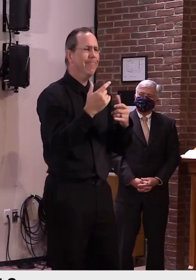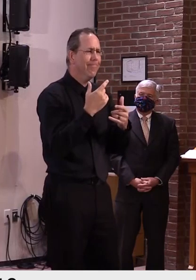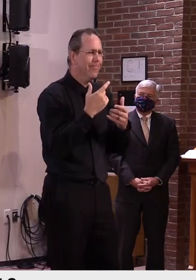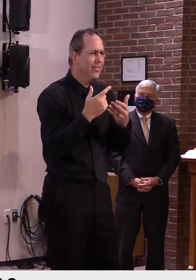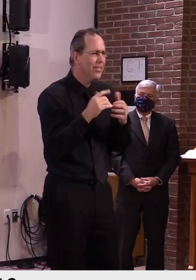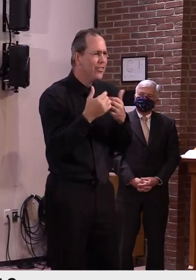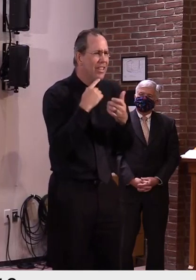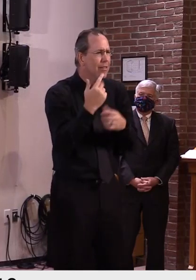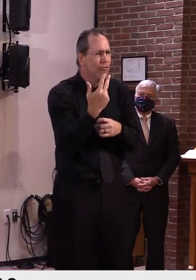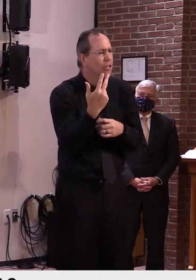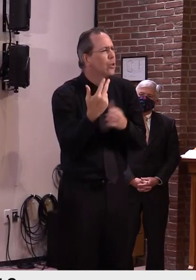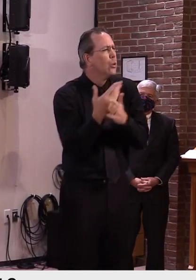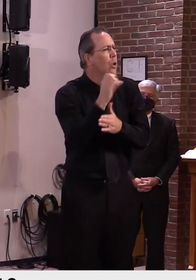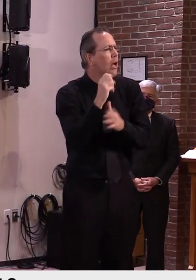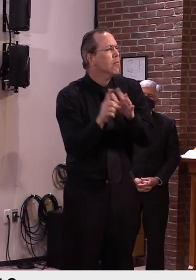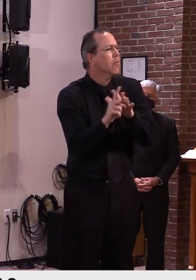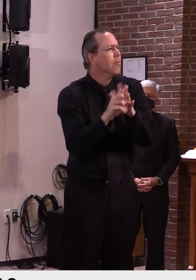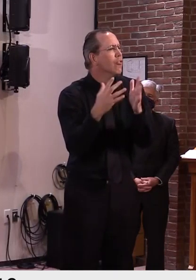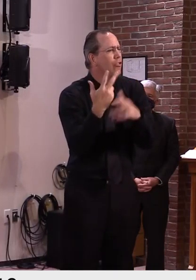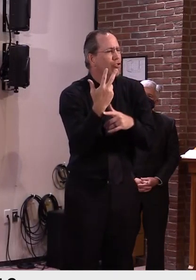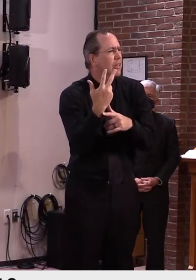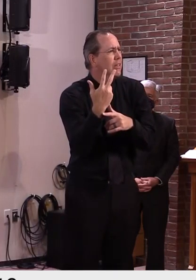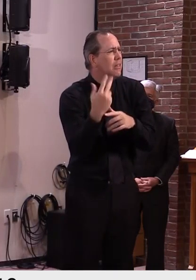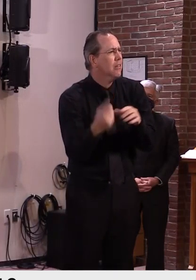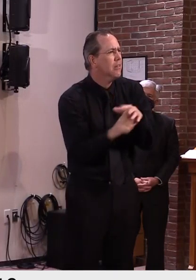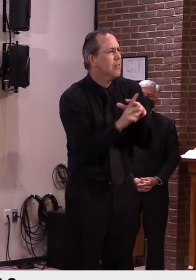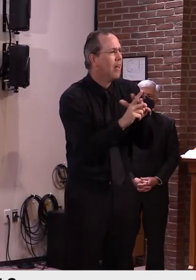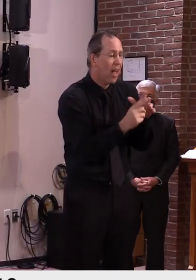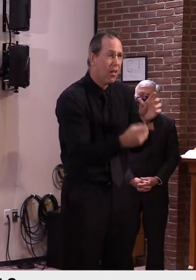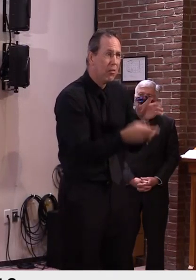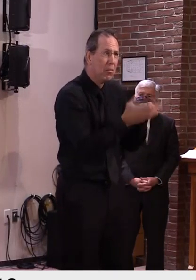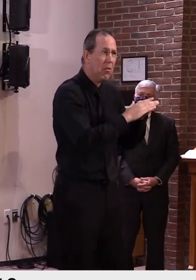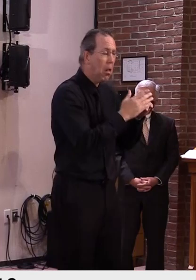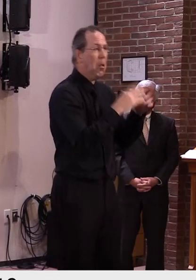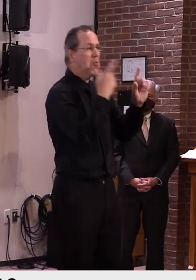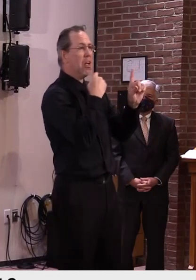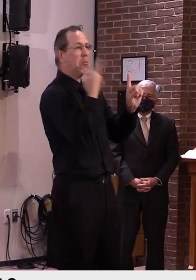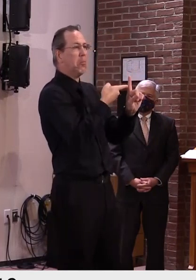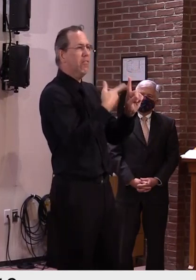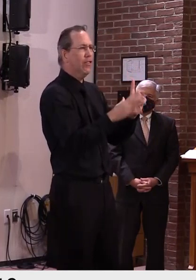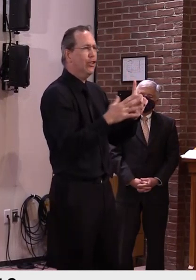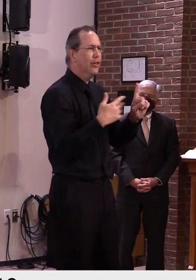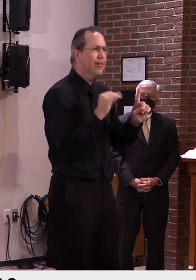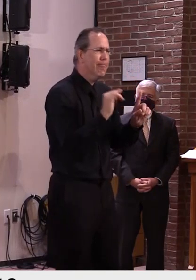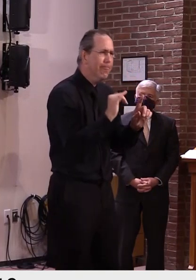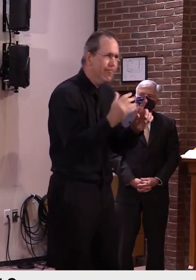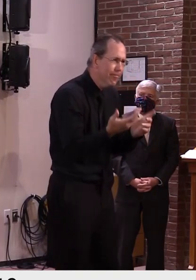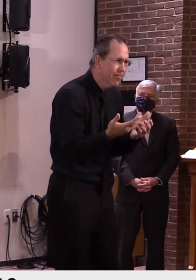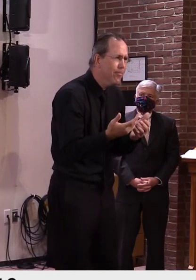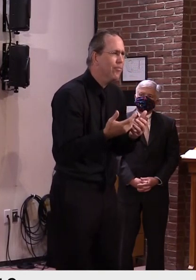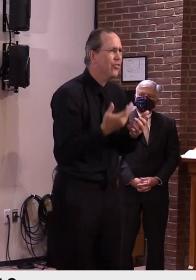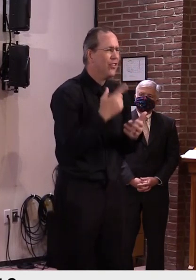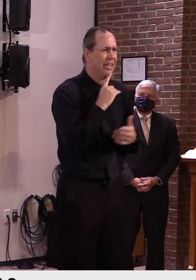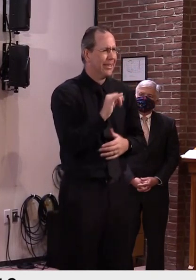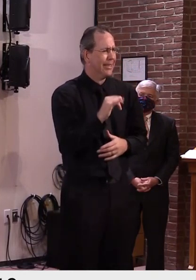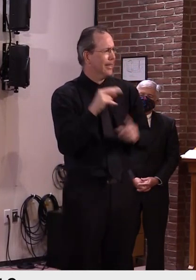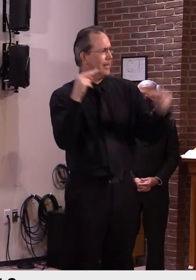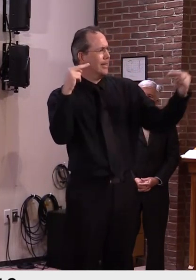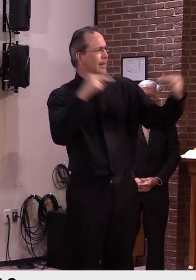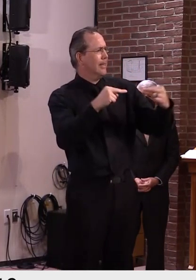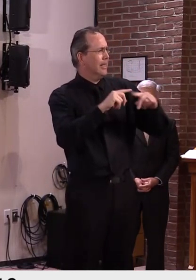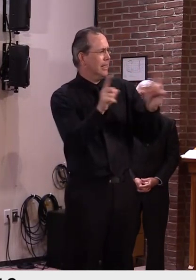most people don't understand is it literally is going from 3 to 6. And so that puts us in the red, and that's frustrating.